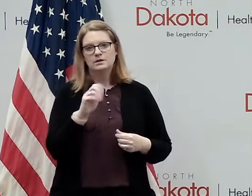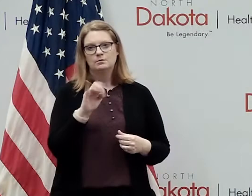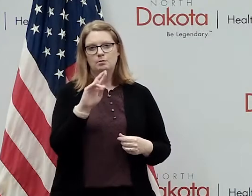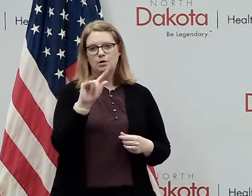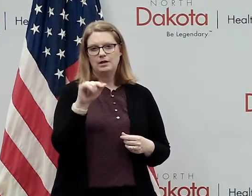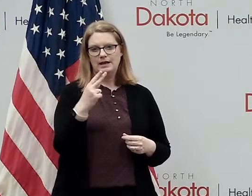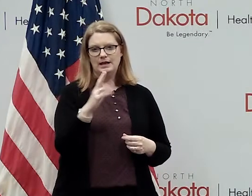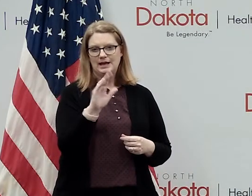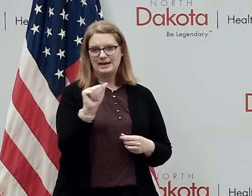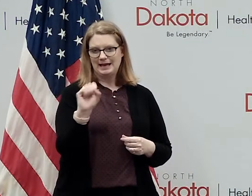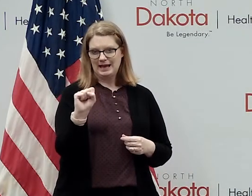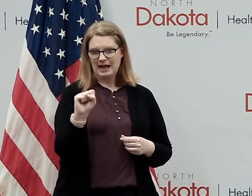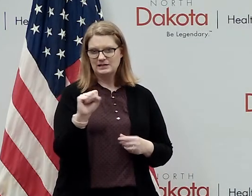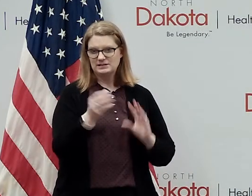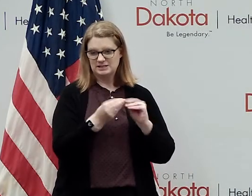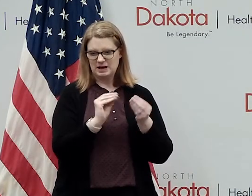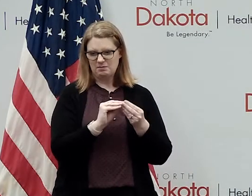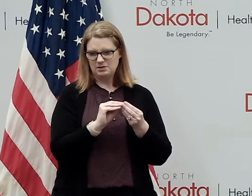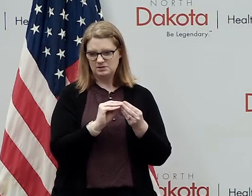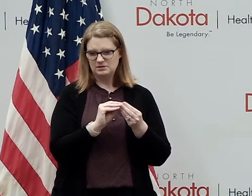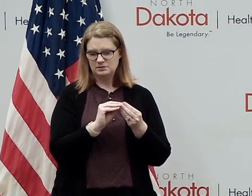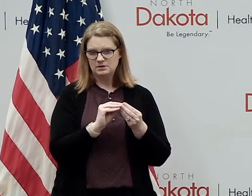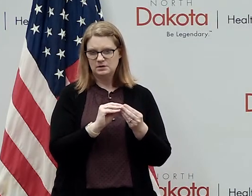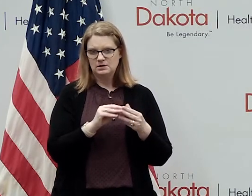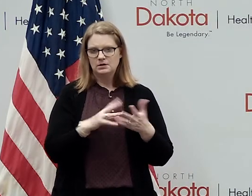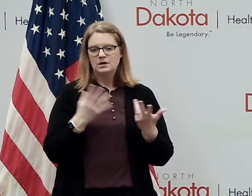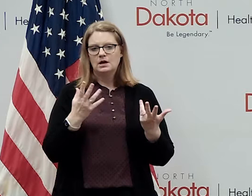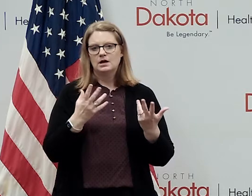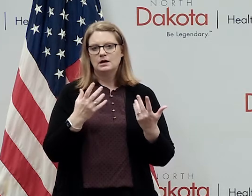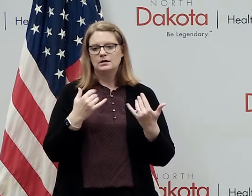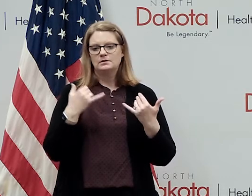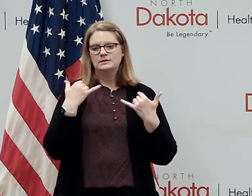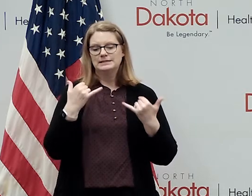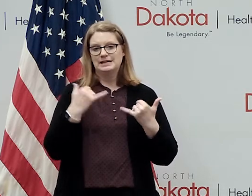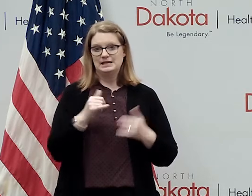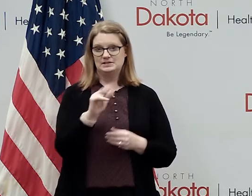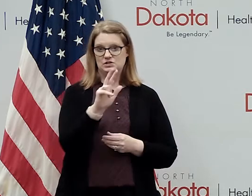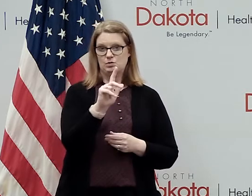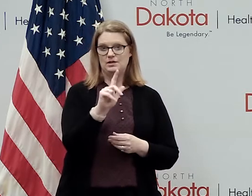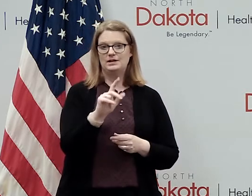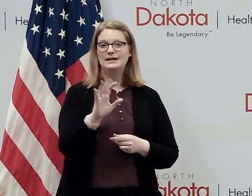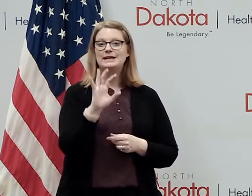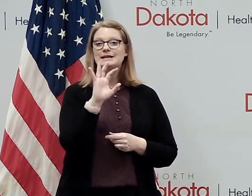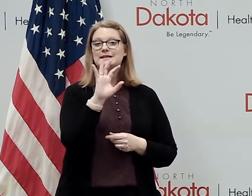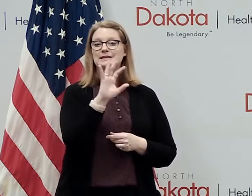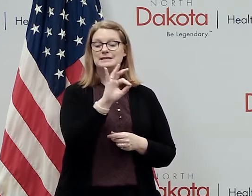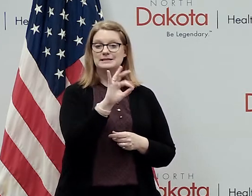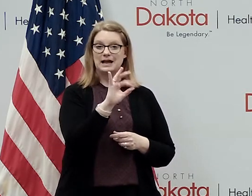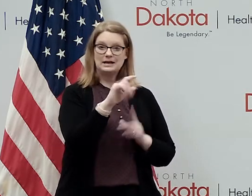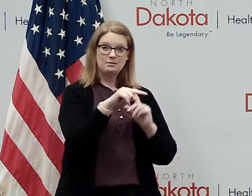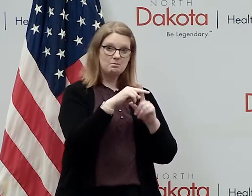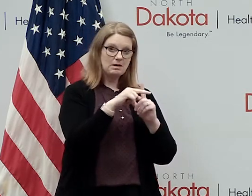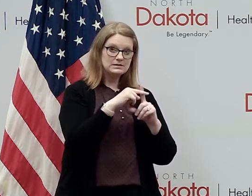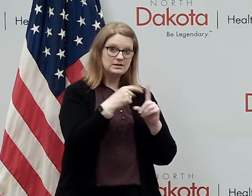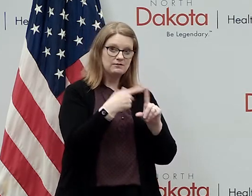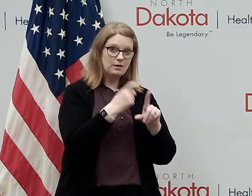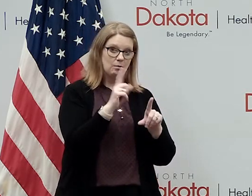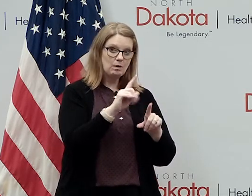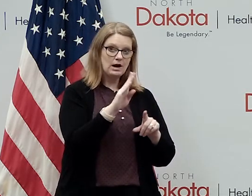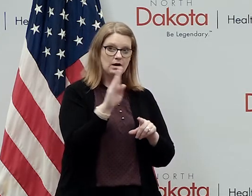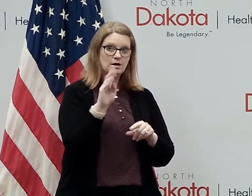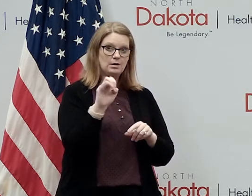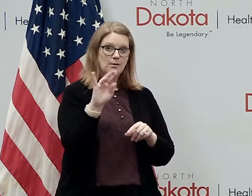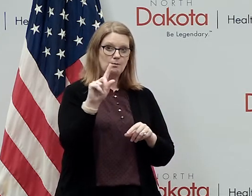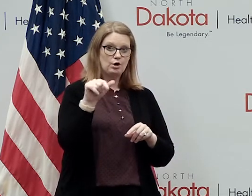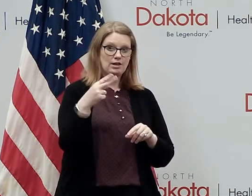Cass numbers just by themselves, and today's number of the 23, 9 of the positives today were from Burley